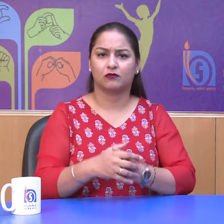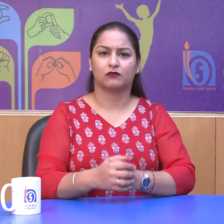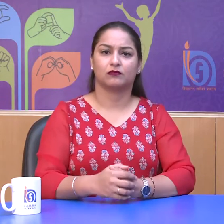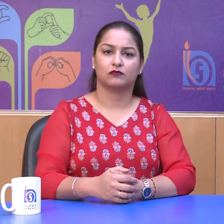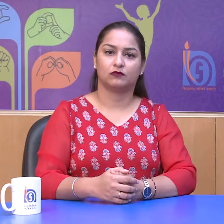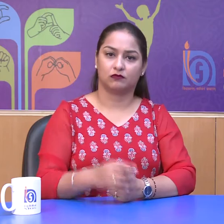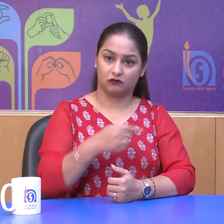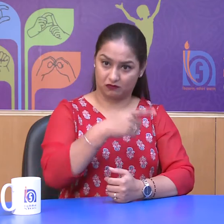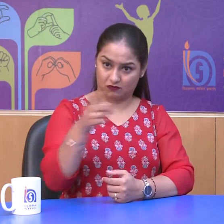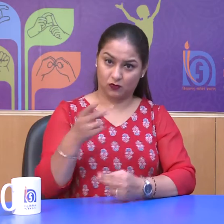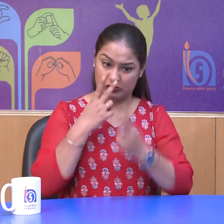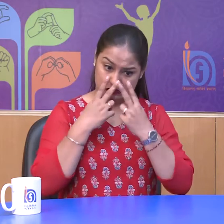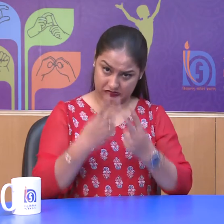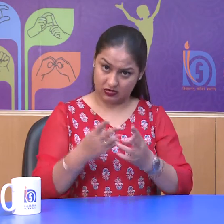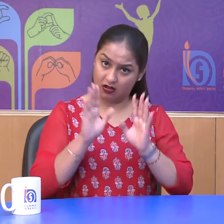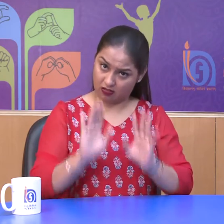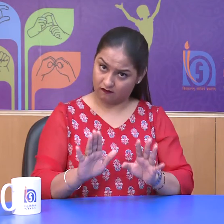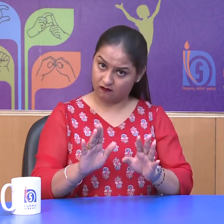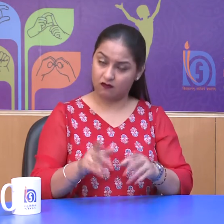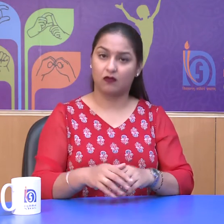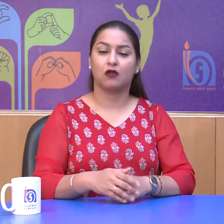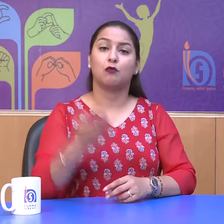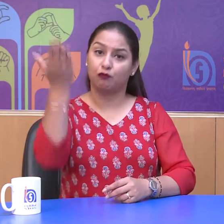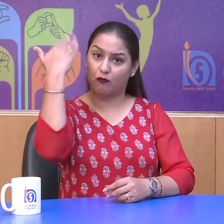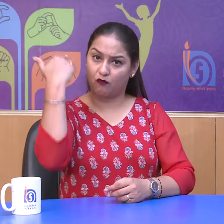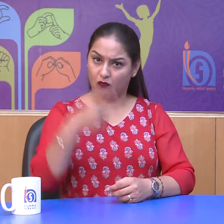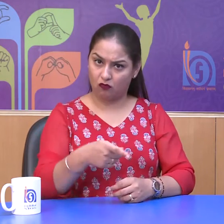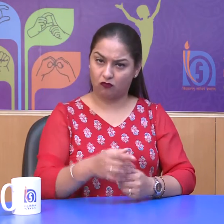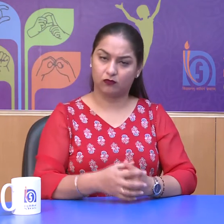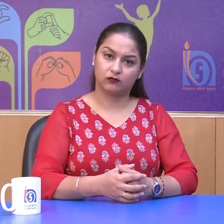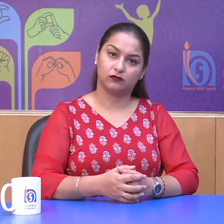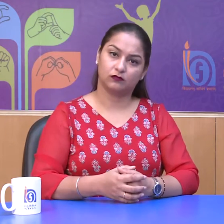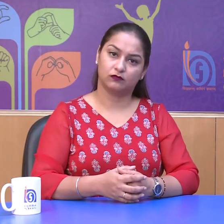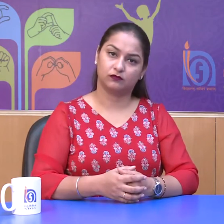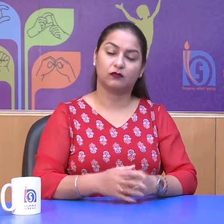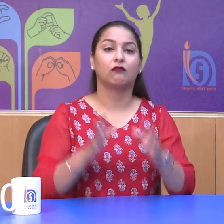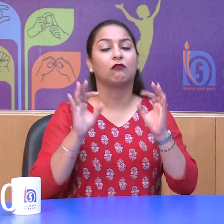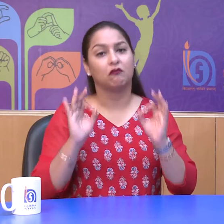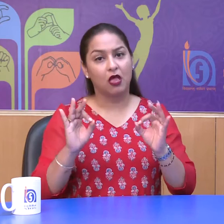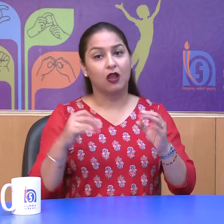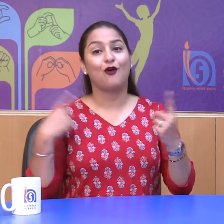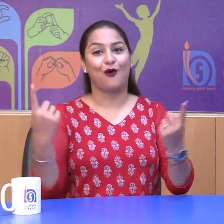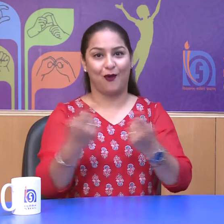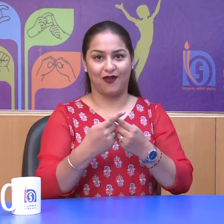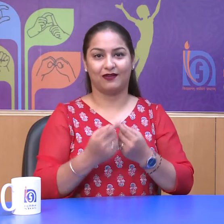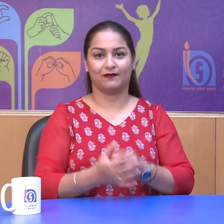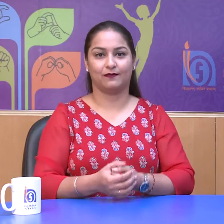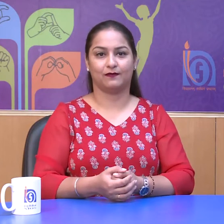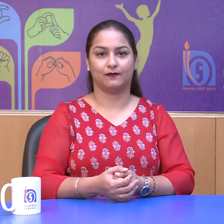Have you come across this word before? Well, learners,